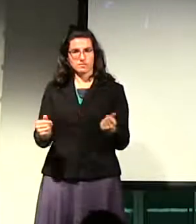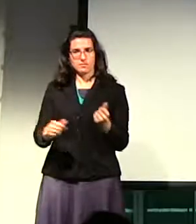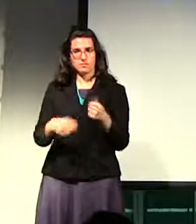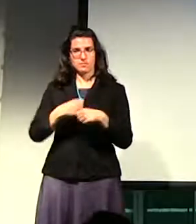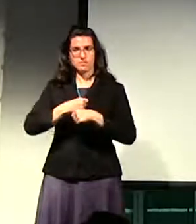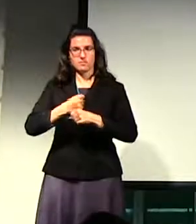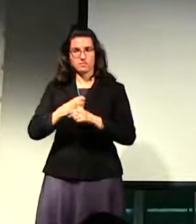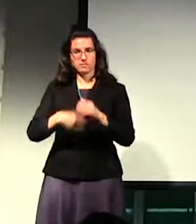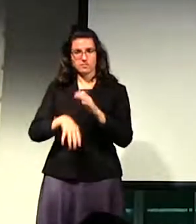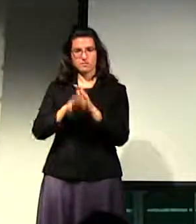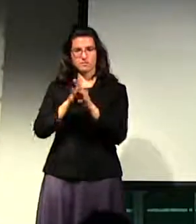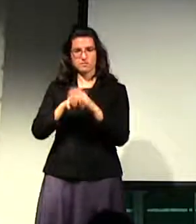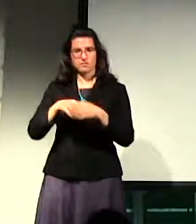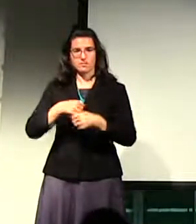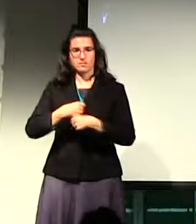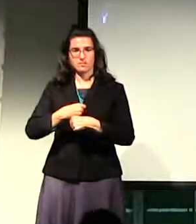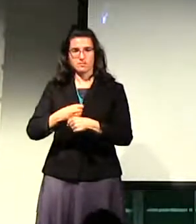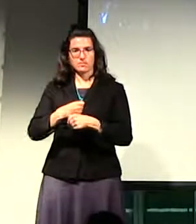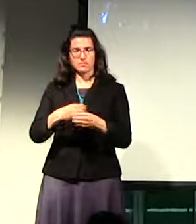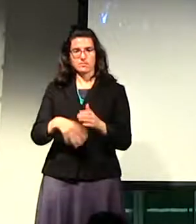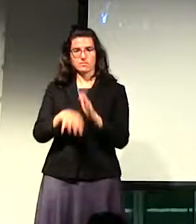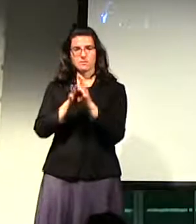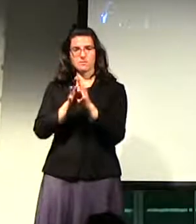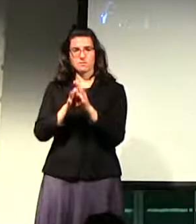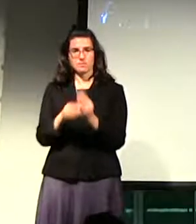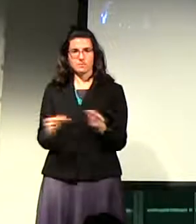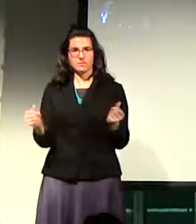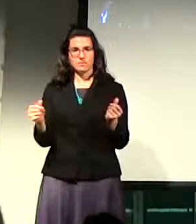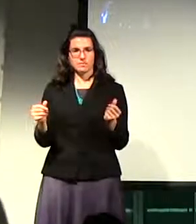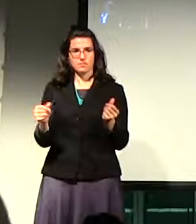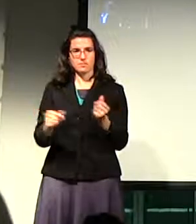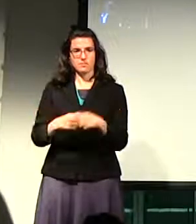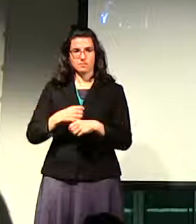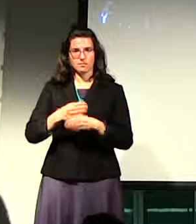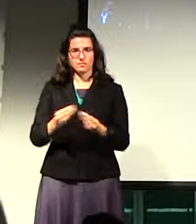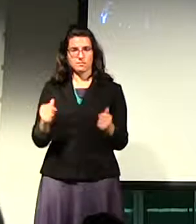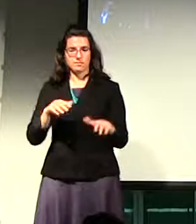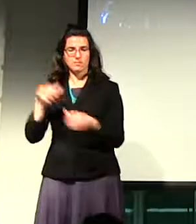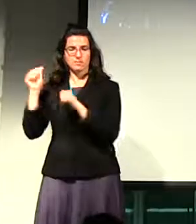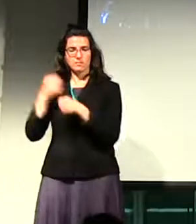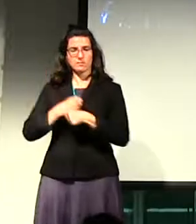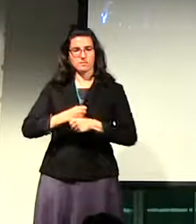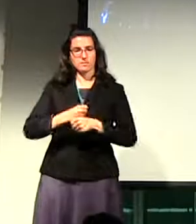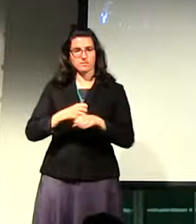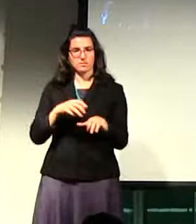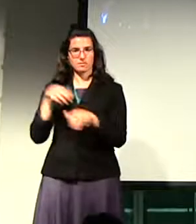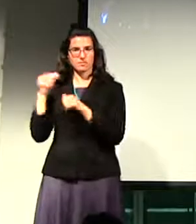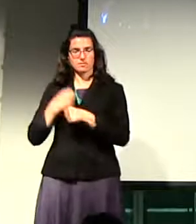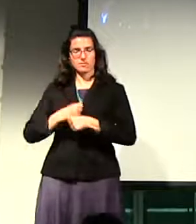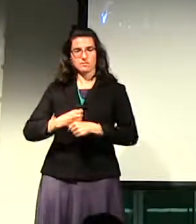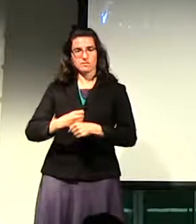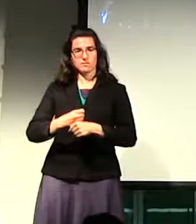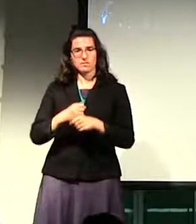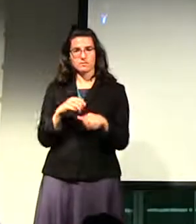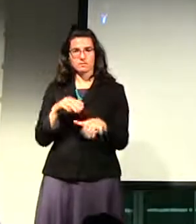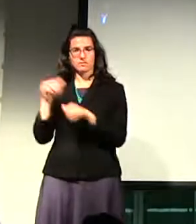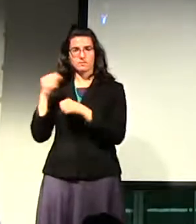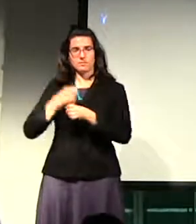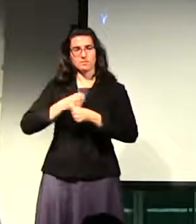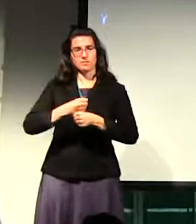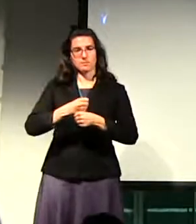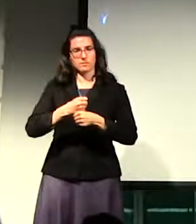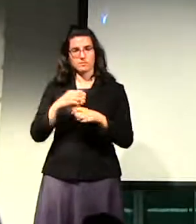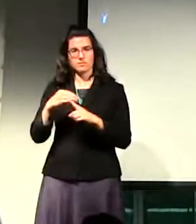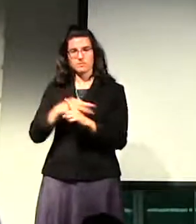forming, found forming, found forming, found forming, found forming, shadow, found forming, shadow,